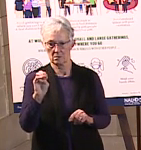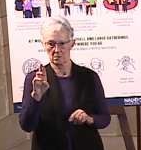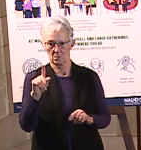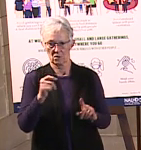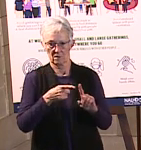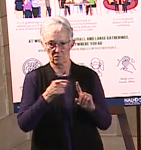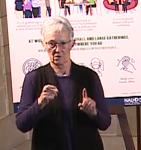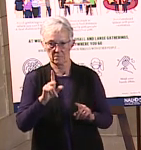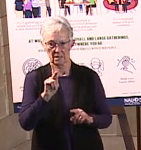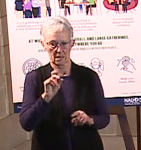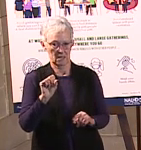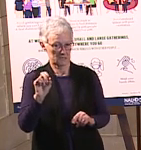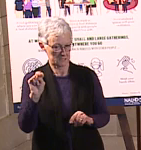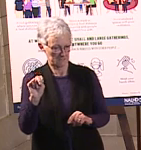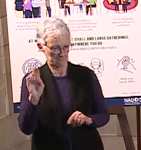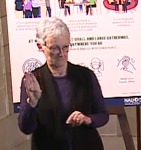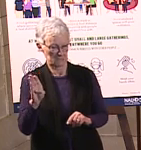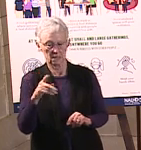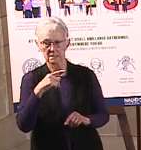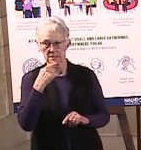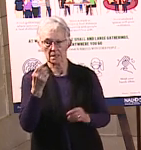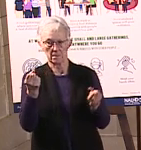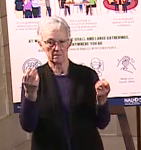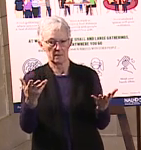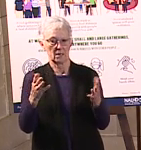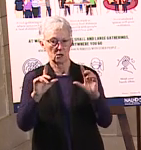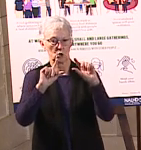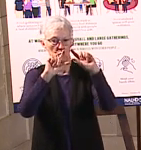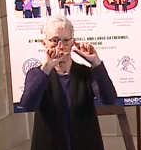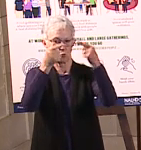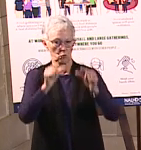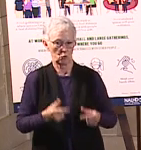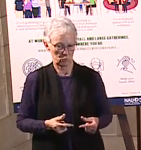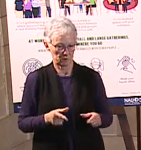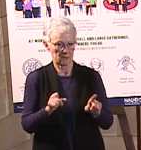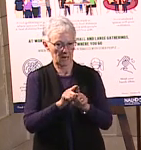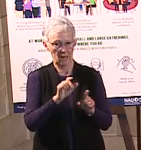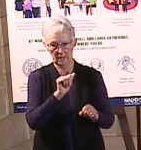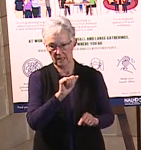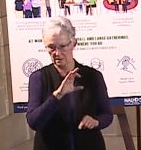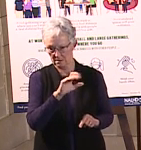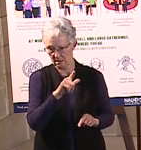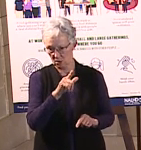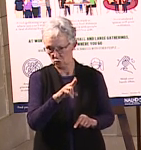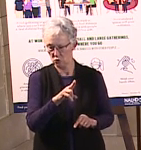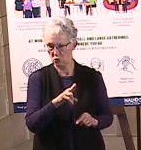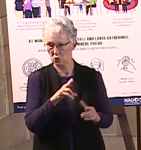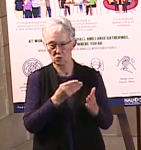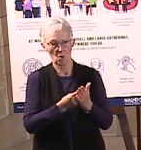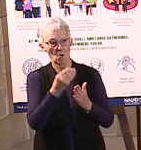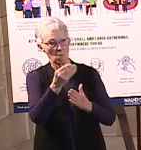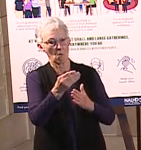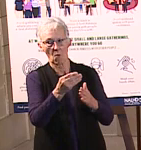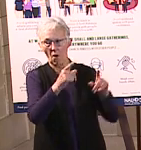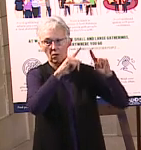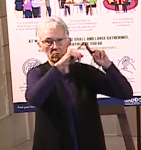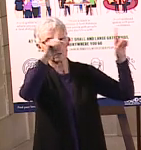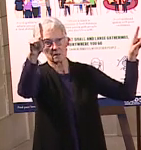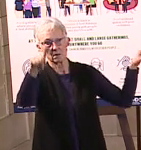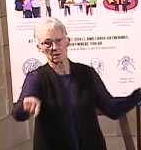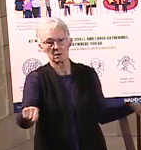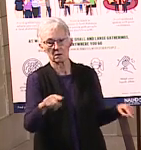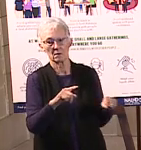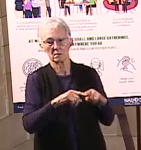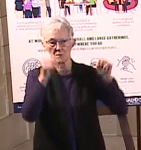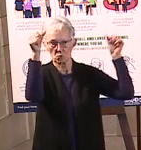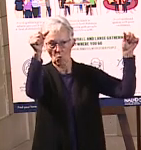KSMB. KSMV asks, there's a number of groups, including the ACLU, have purchased billboards saying that there should be legislation to make food processing